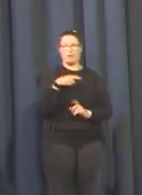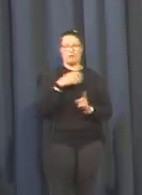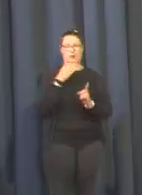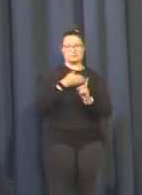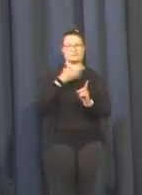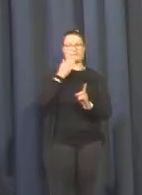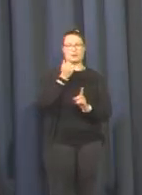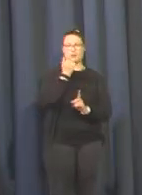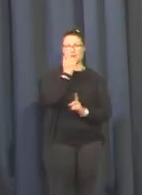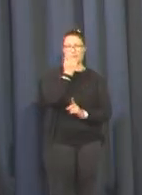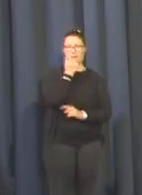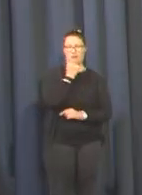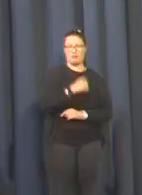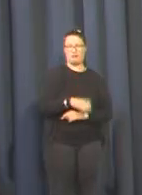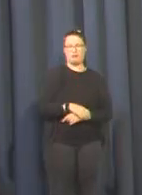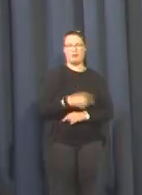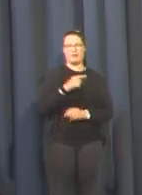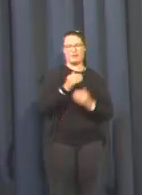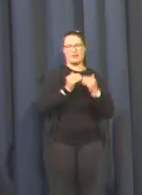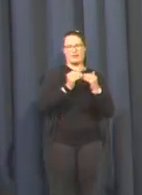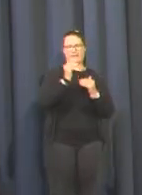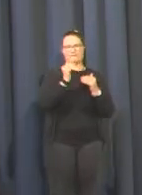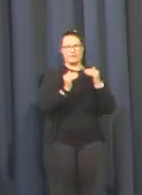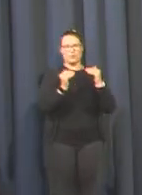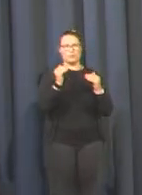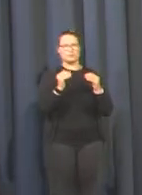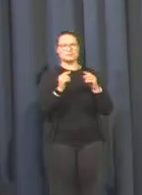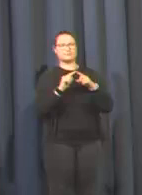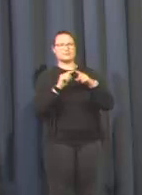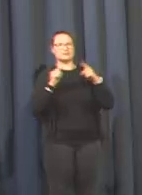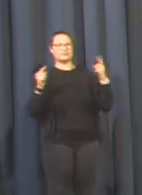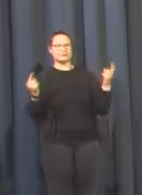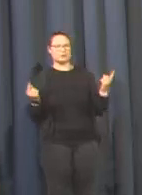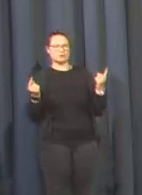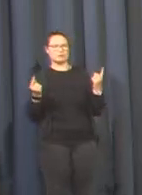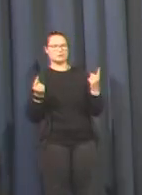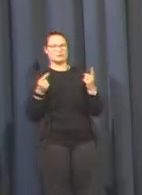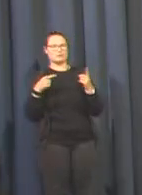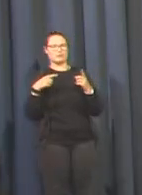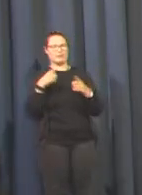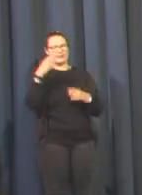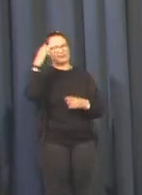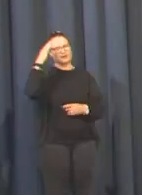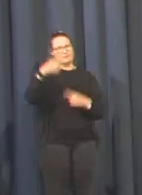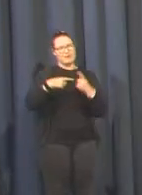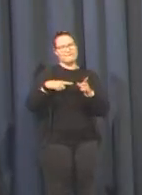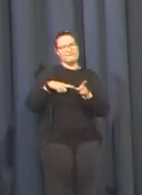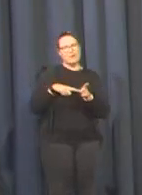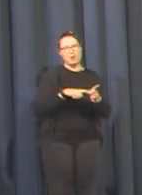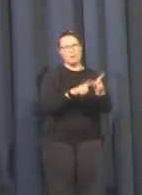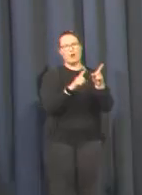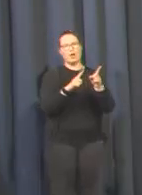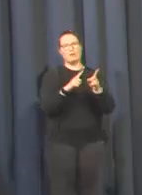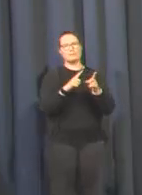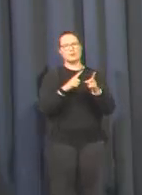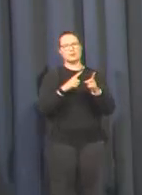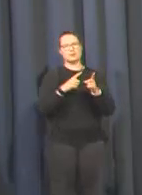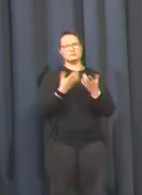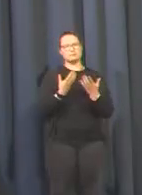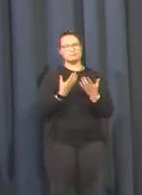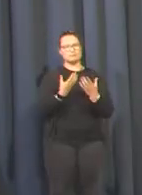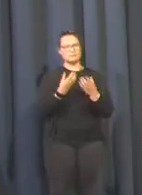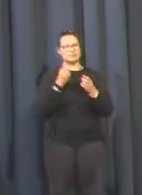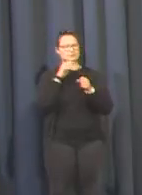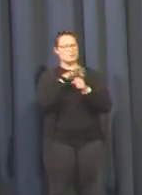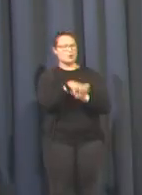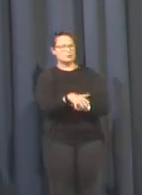the level where you would start to do something a little bit different as far as follow-up, think about what the sources of exposure are, more so